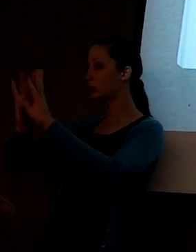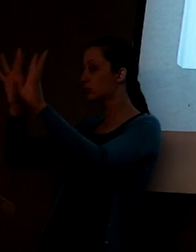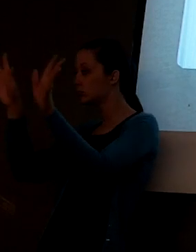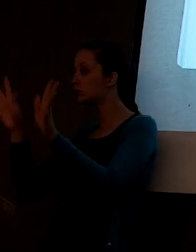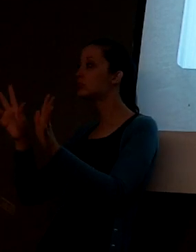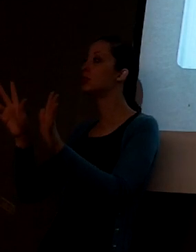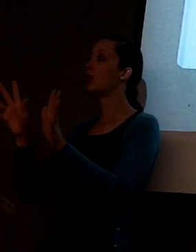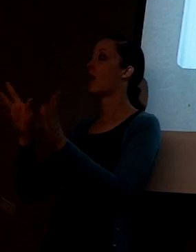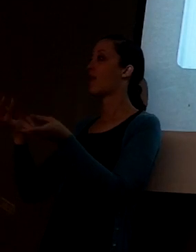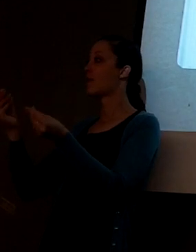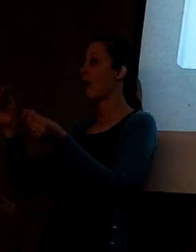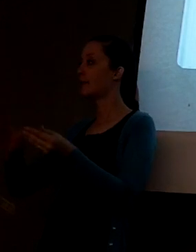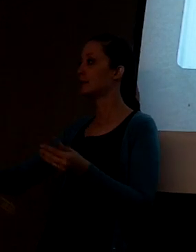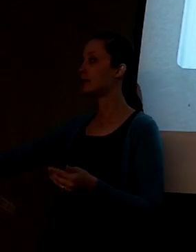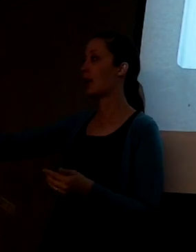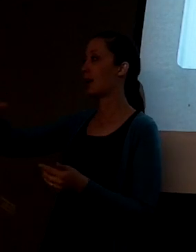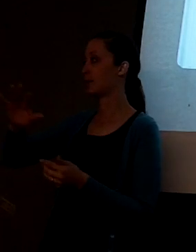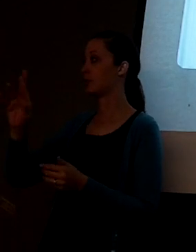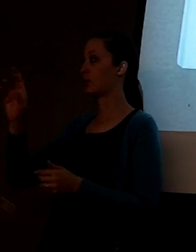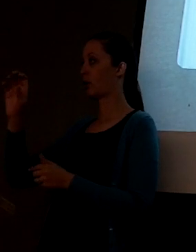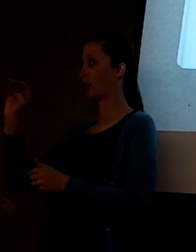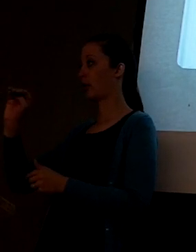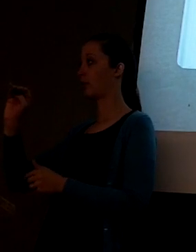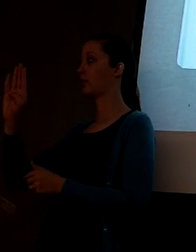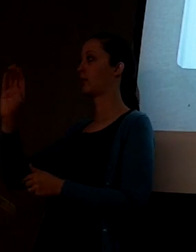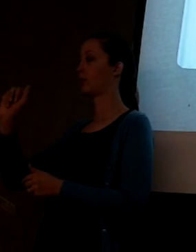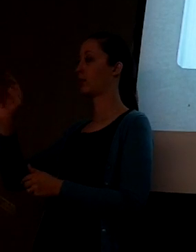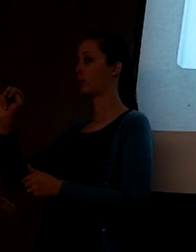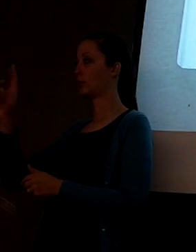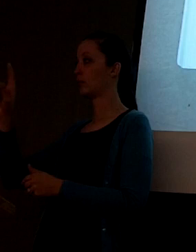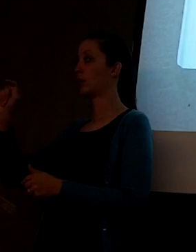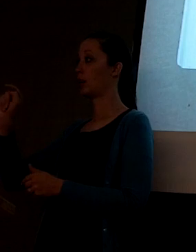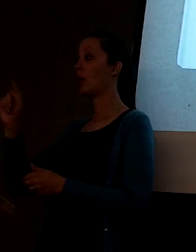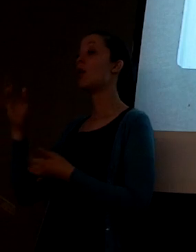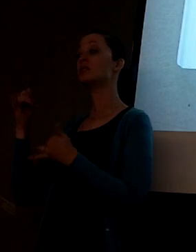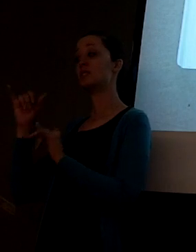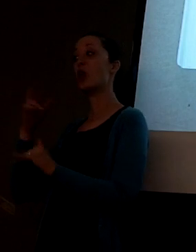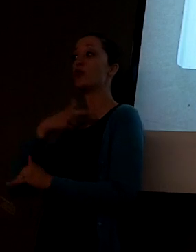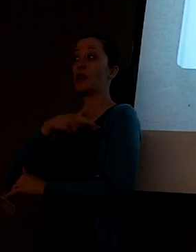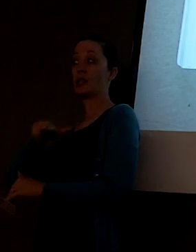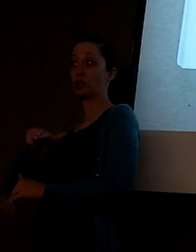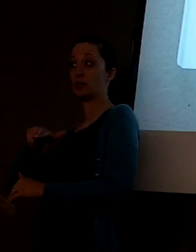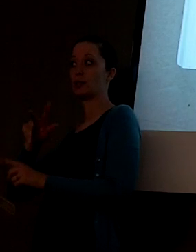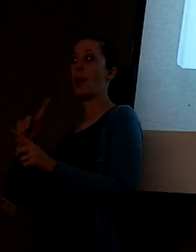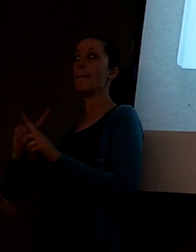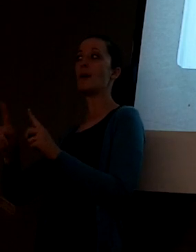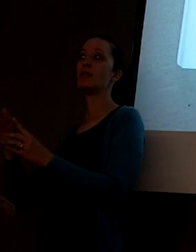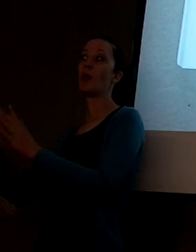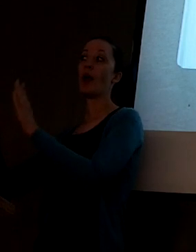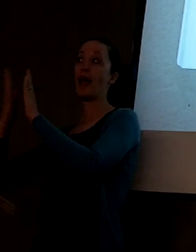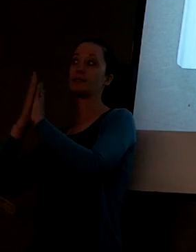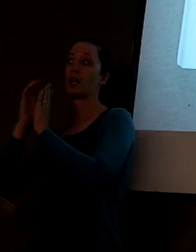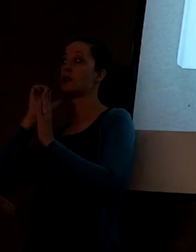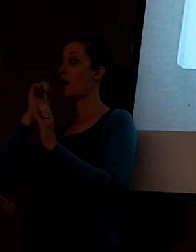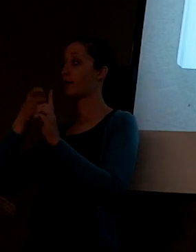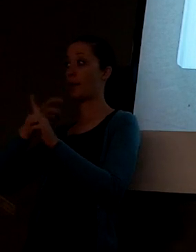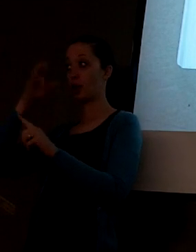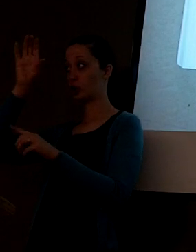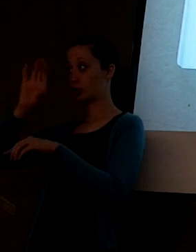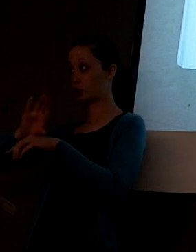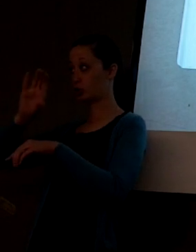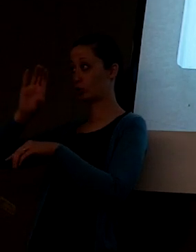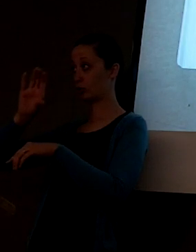and landscapes. So they will do some religious paintings, but they're commissioned, not by the church, because